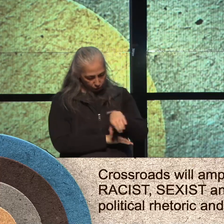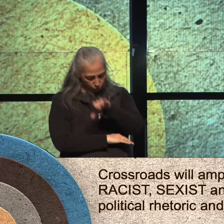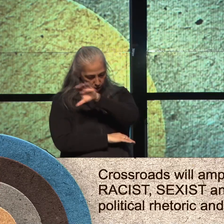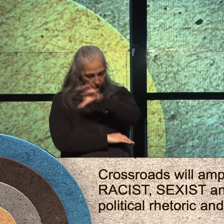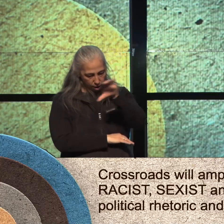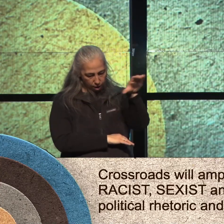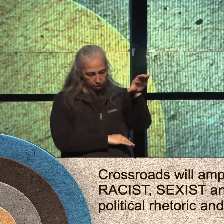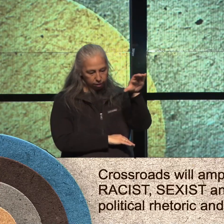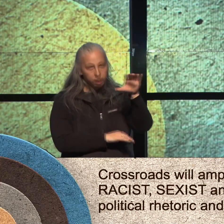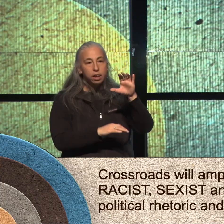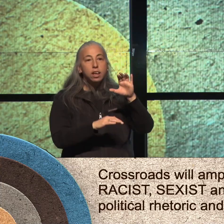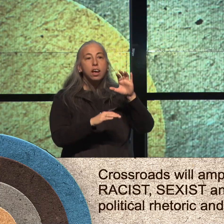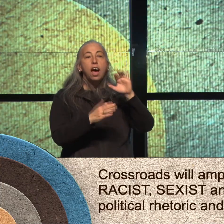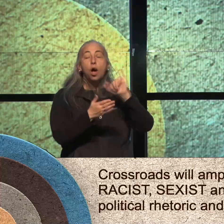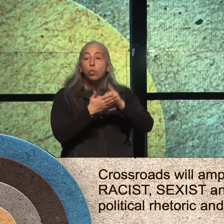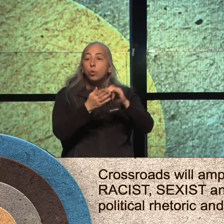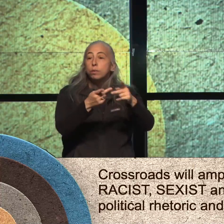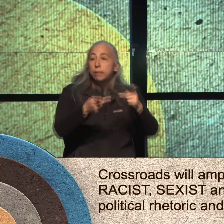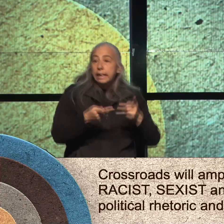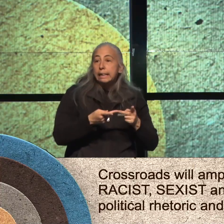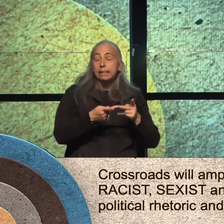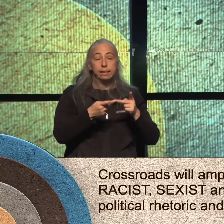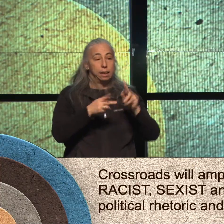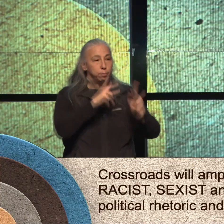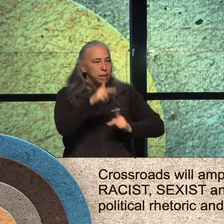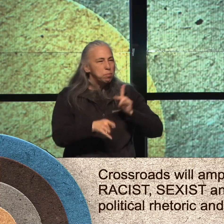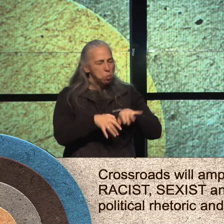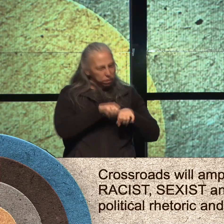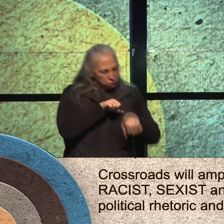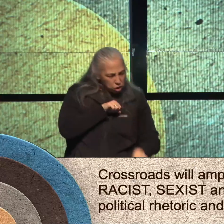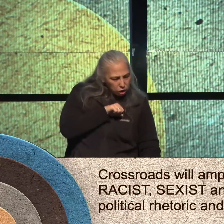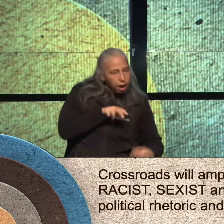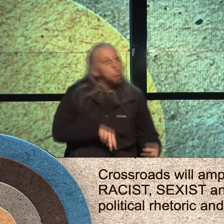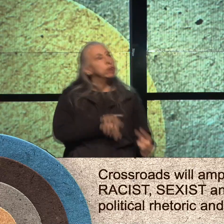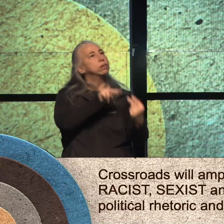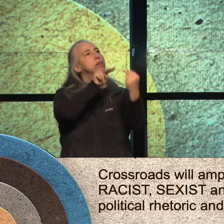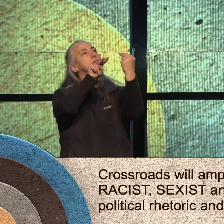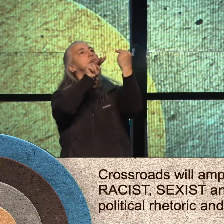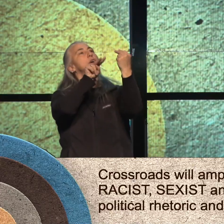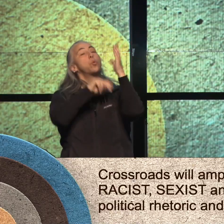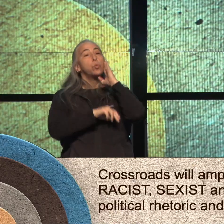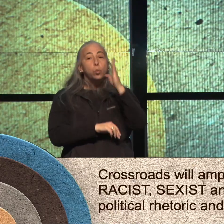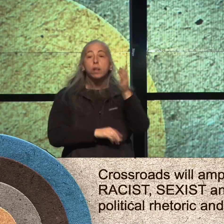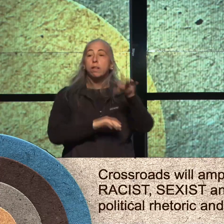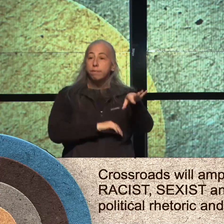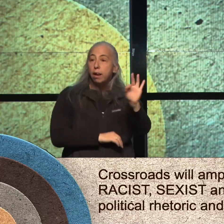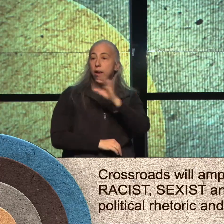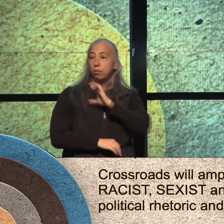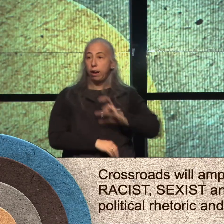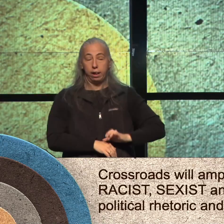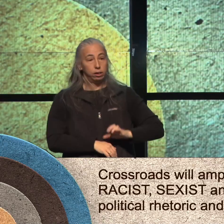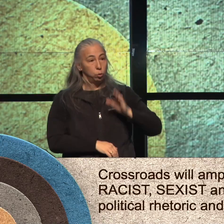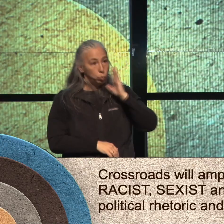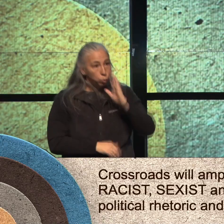we have crucified and continue to crucify, and we gaze and we look, we will find Christ and we will be